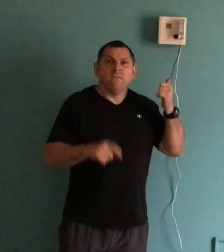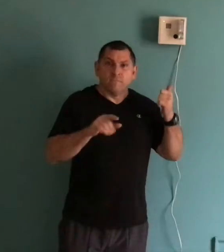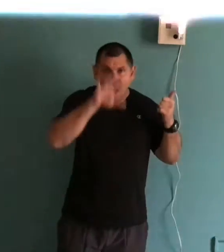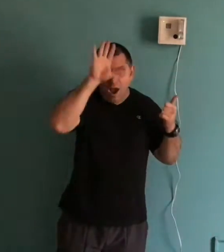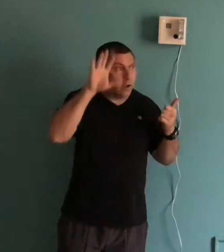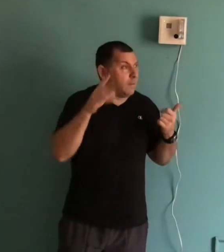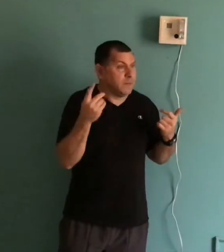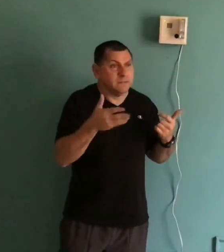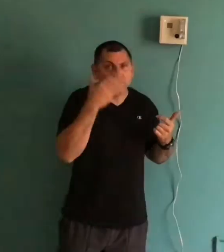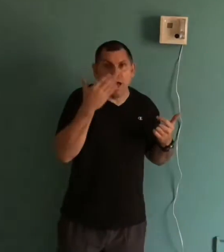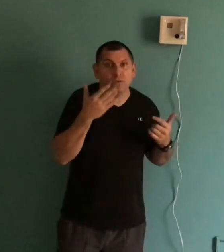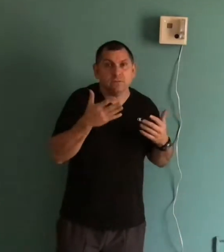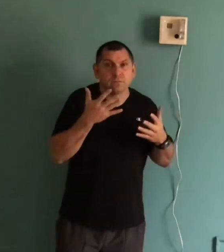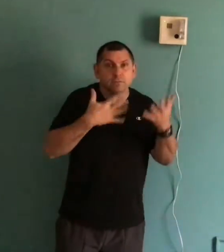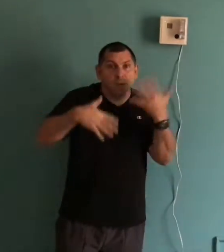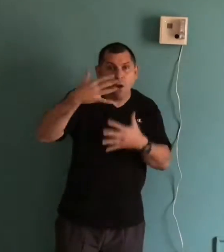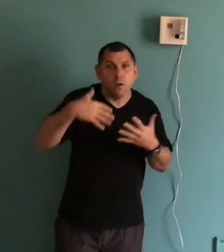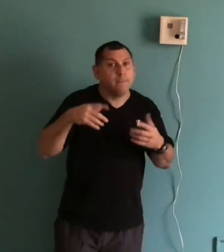Now here's a fire alarm.